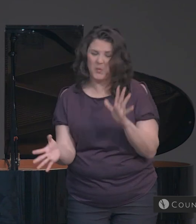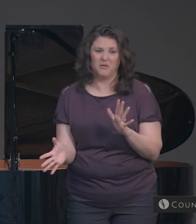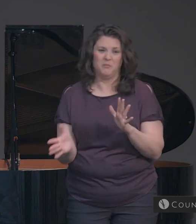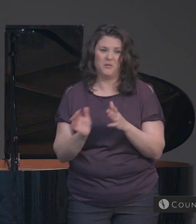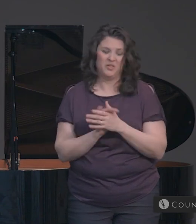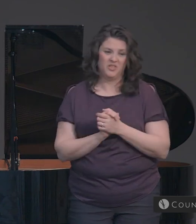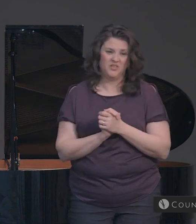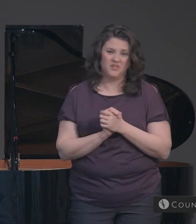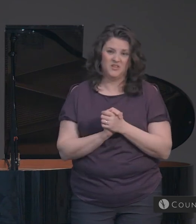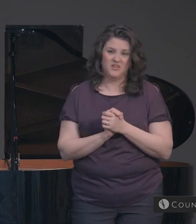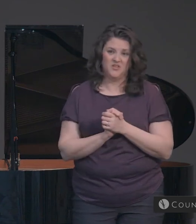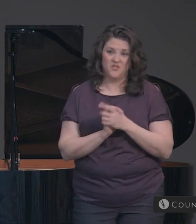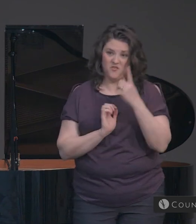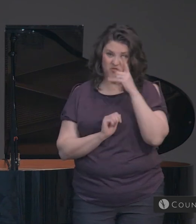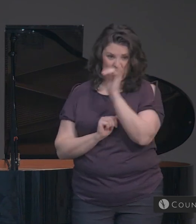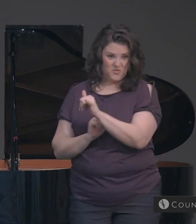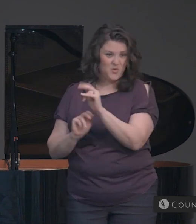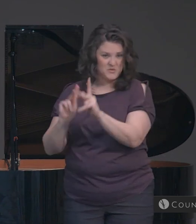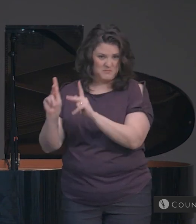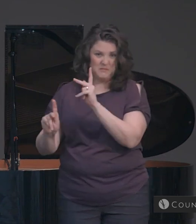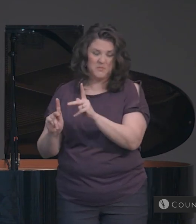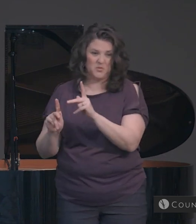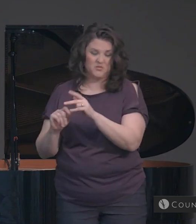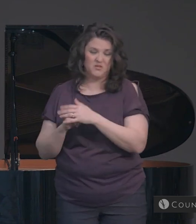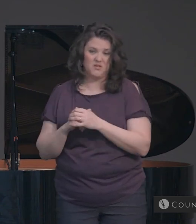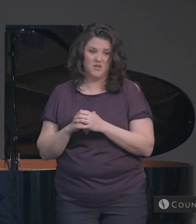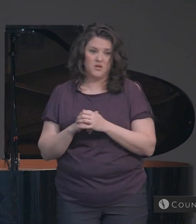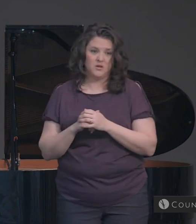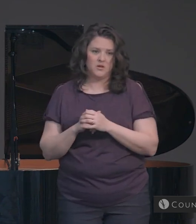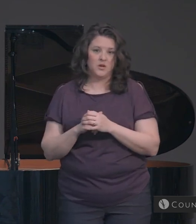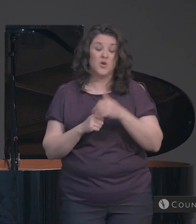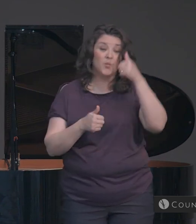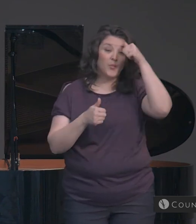despicable for them. And